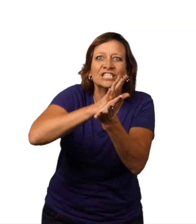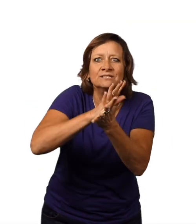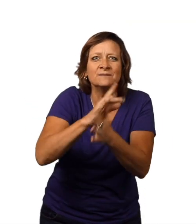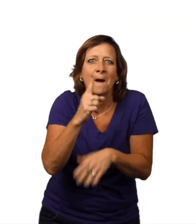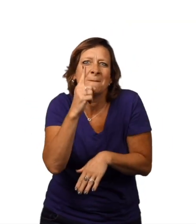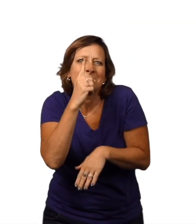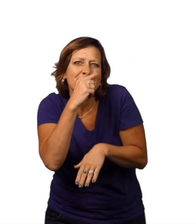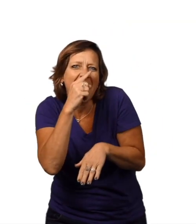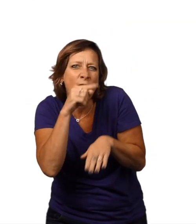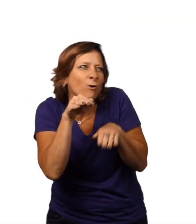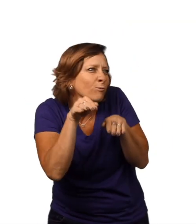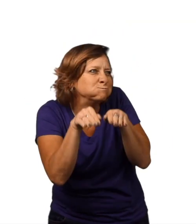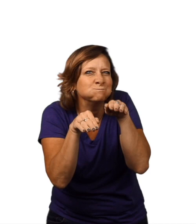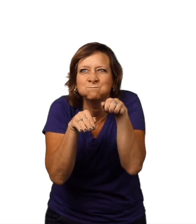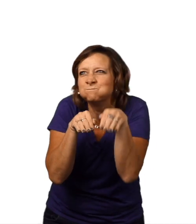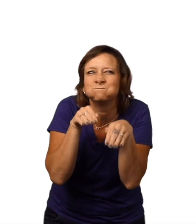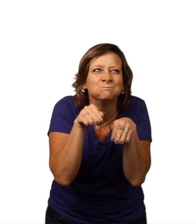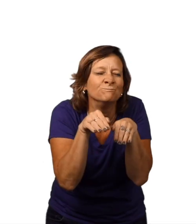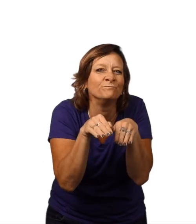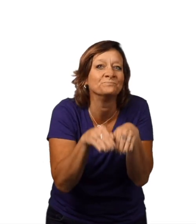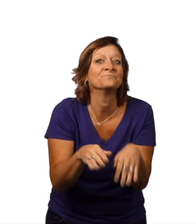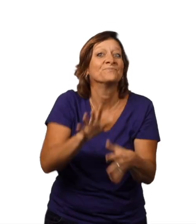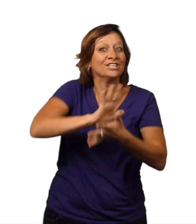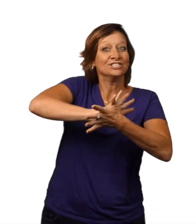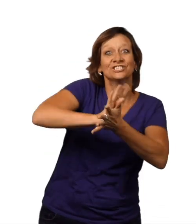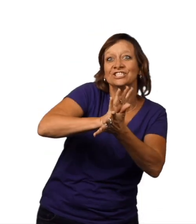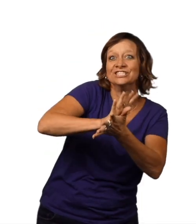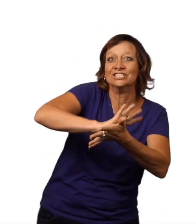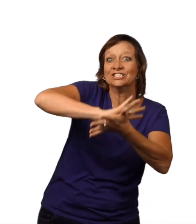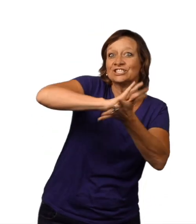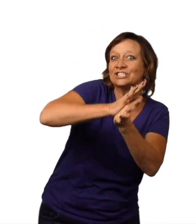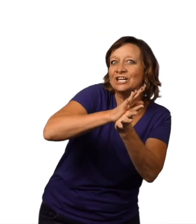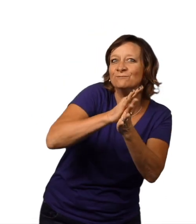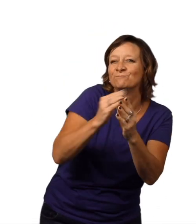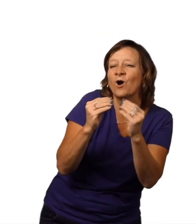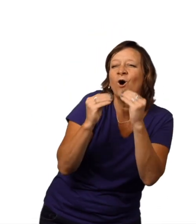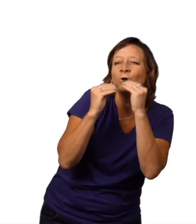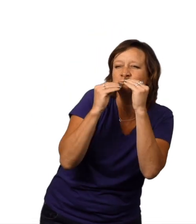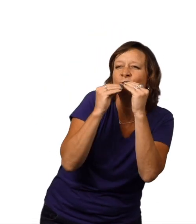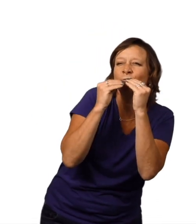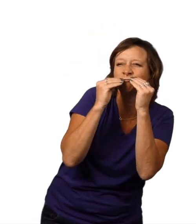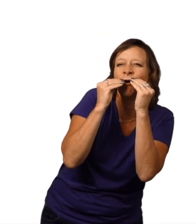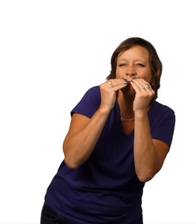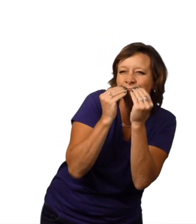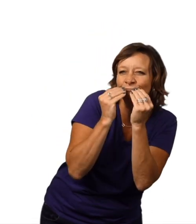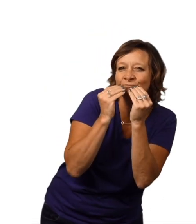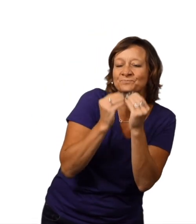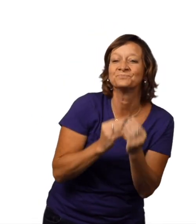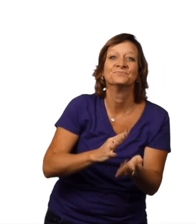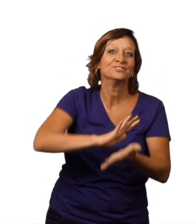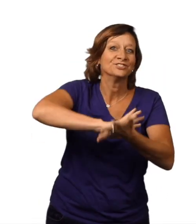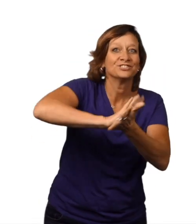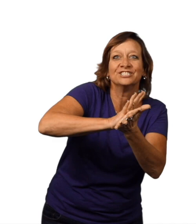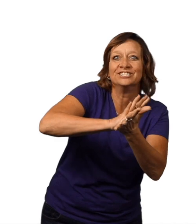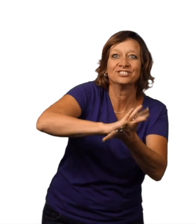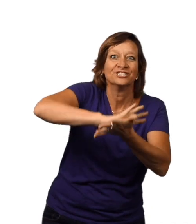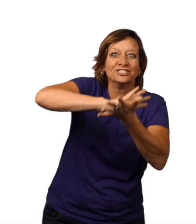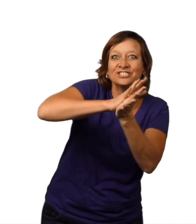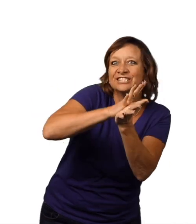cheese. Mouse, crawl, crawl. Cheese, cheese. Nibble, nibble, nibble. Cheese,